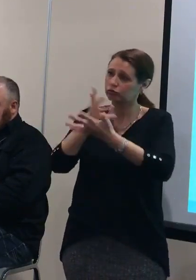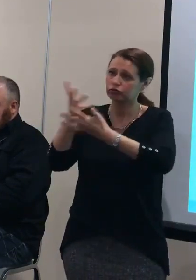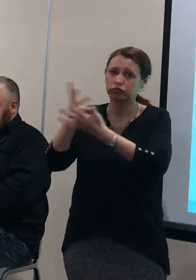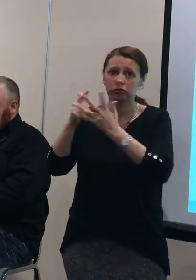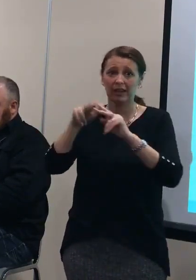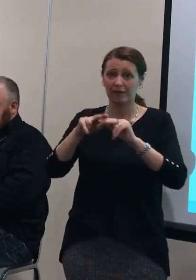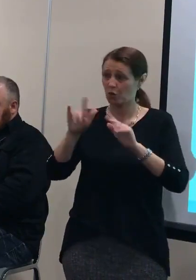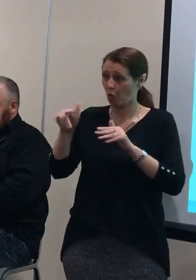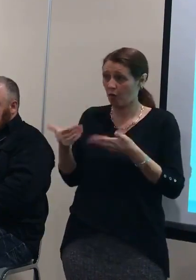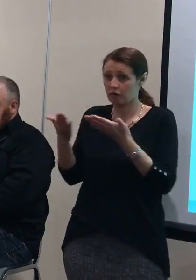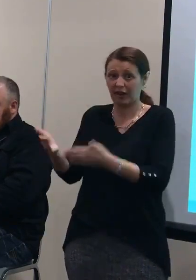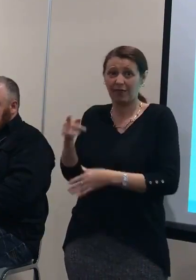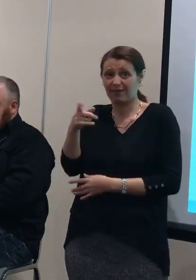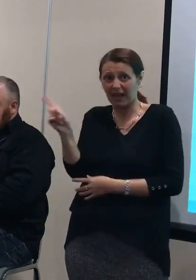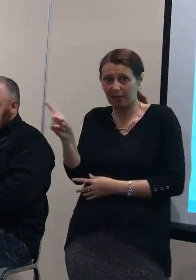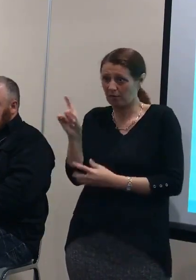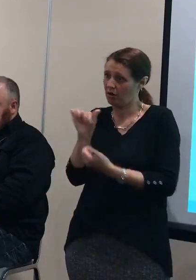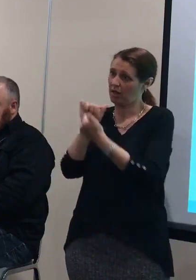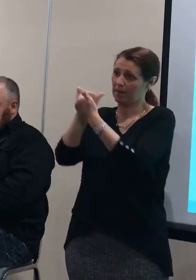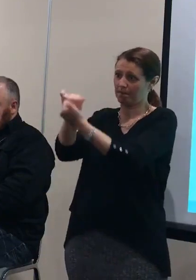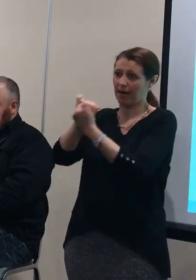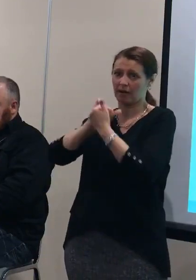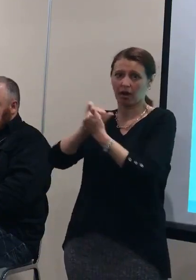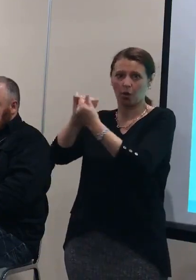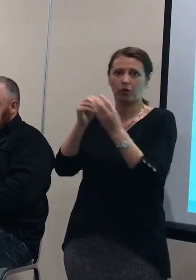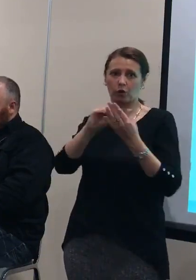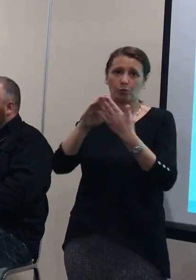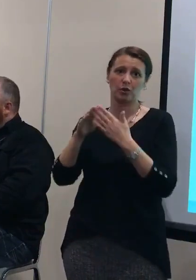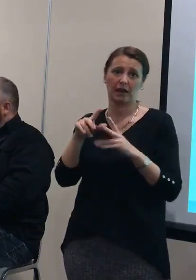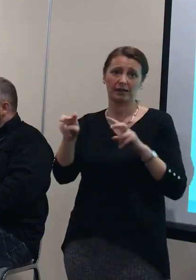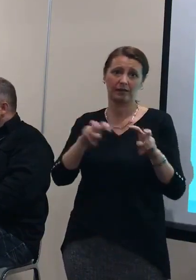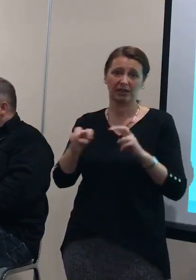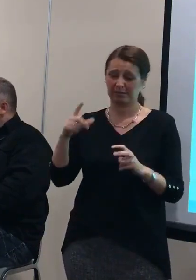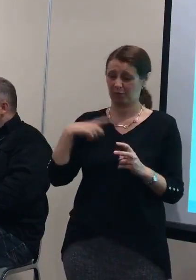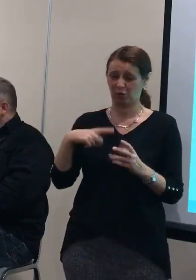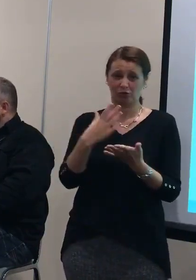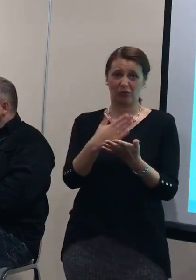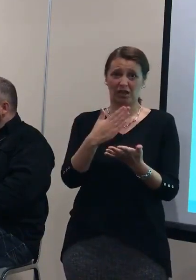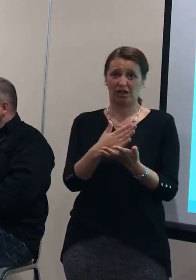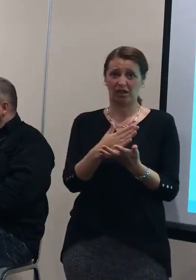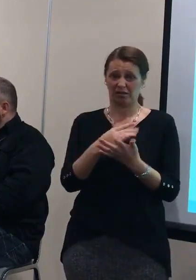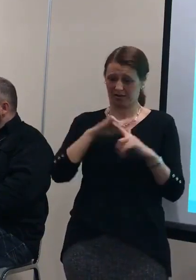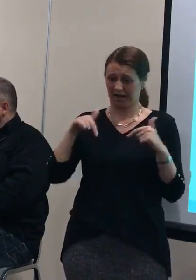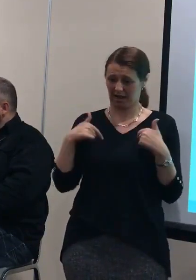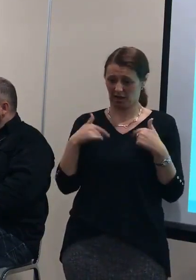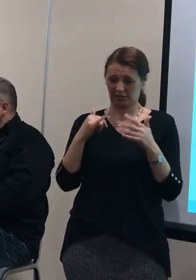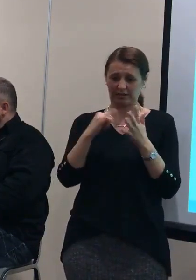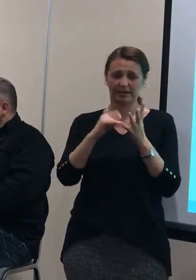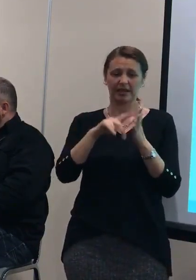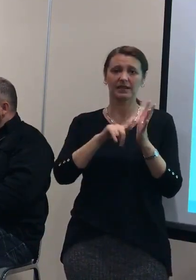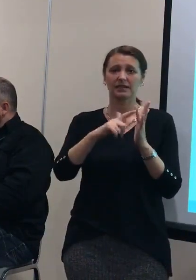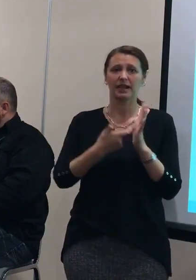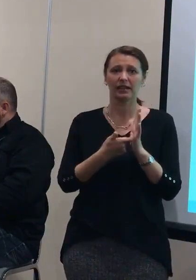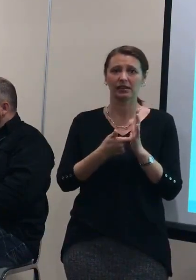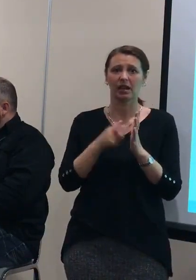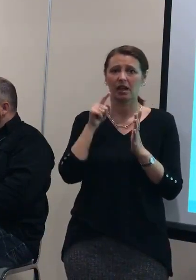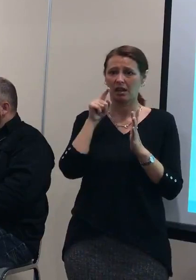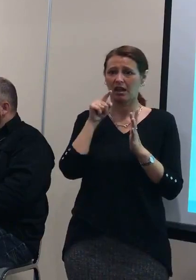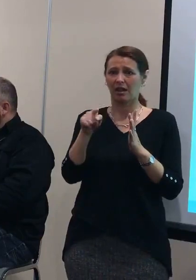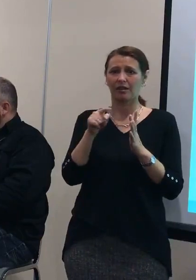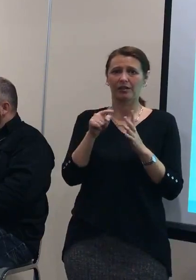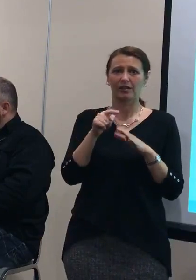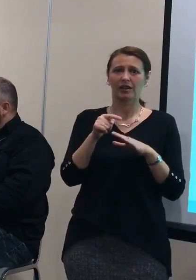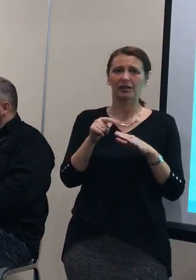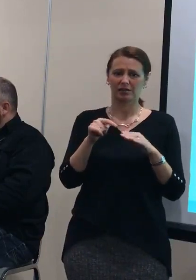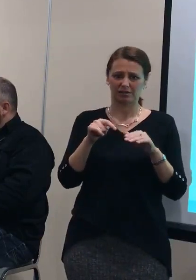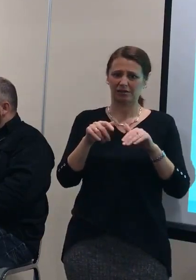offering them the opportunity to partner on community activities, because the other thing is Ours is a sector which is moving out of the centres, moving out of